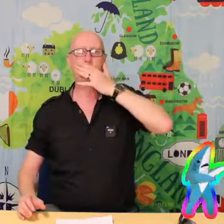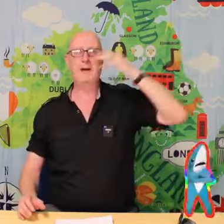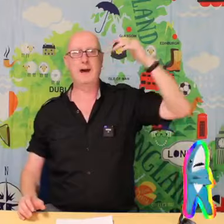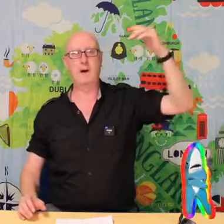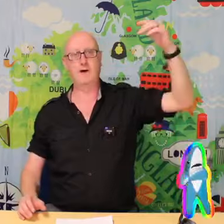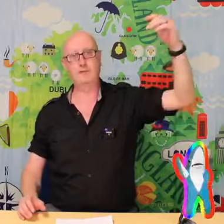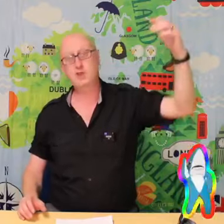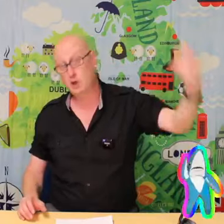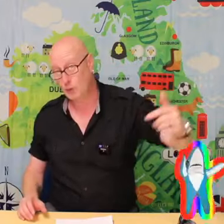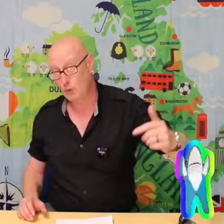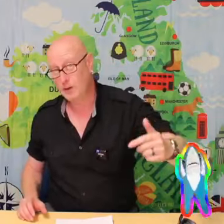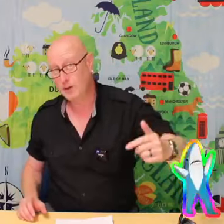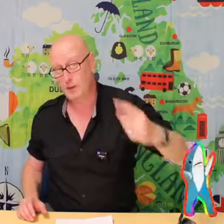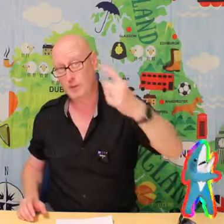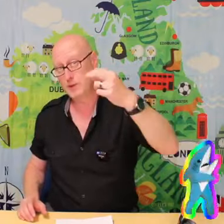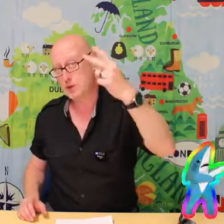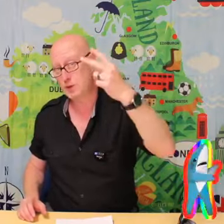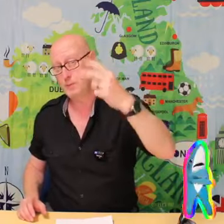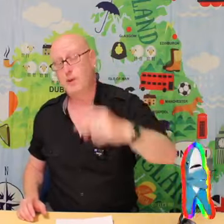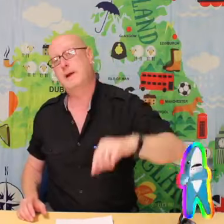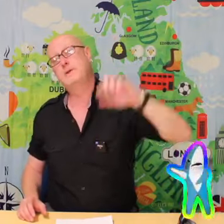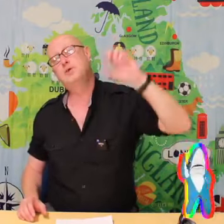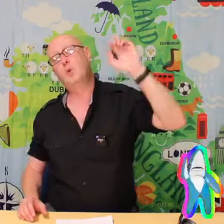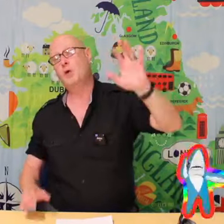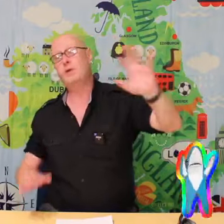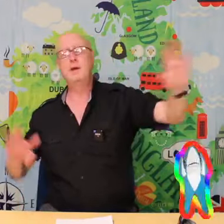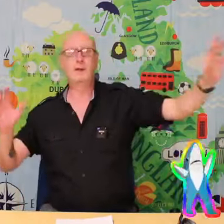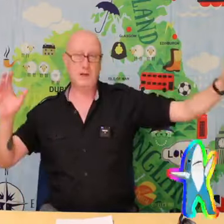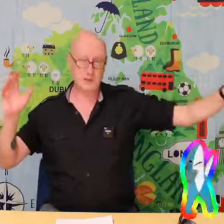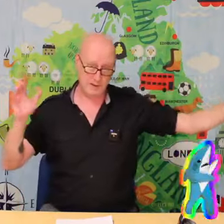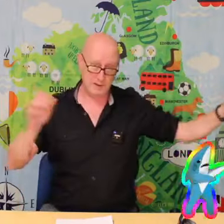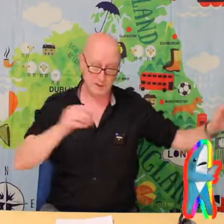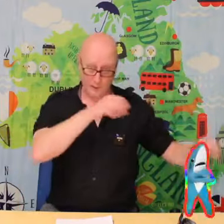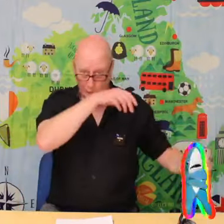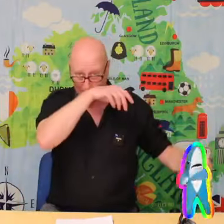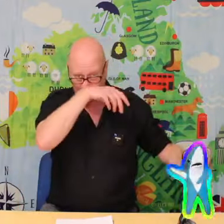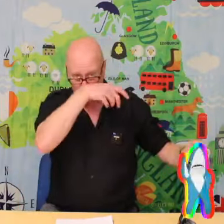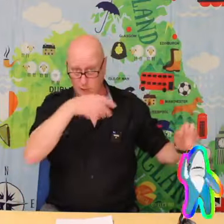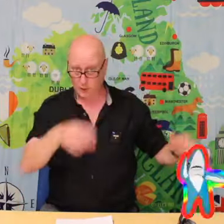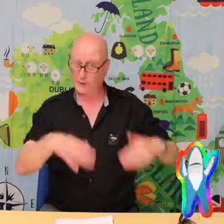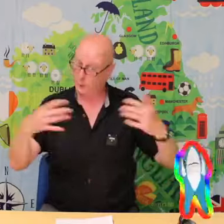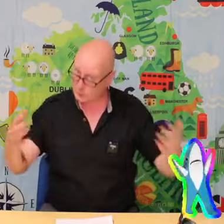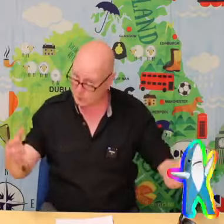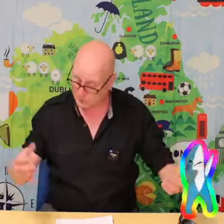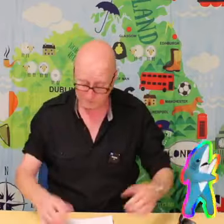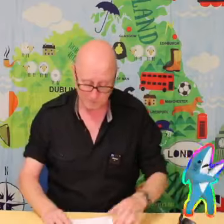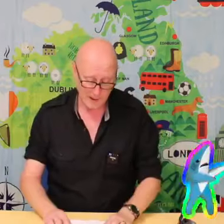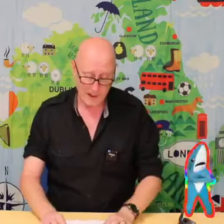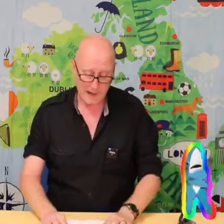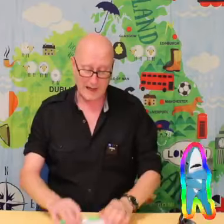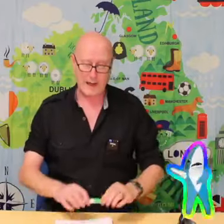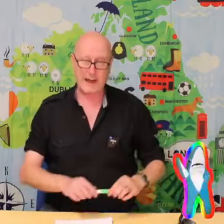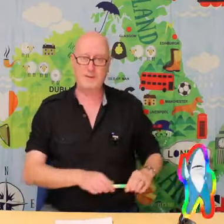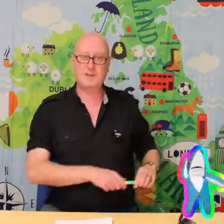now have two, not one, but two pork cabins. One has been in use for a while, which we call the orange bubble. Oh, snot bubble, some people